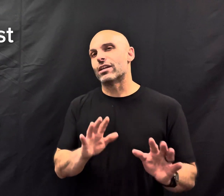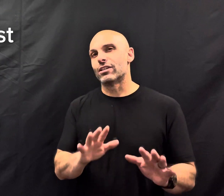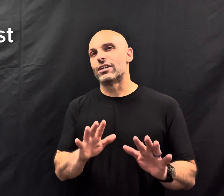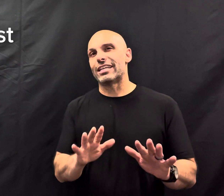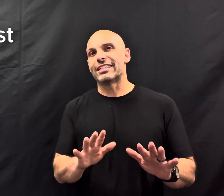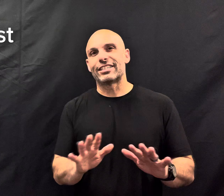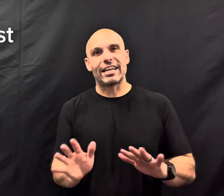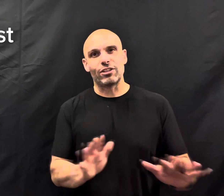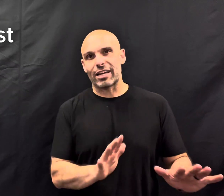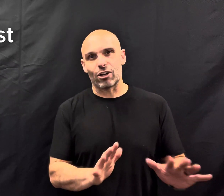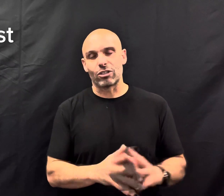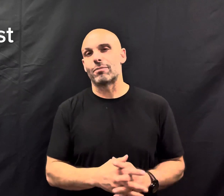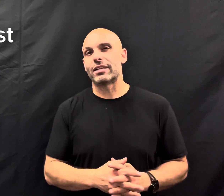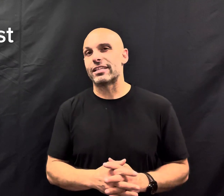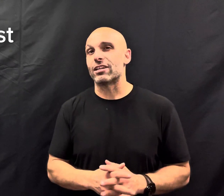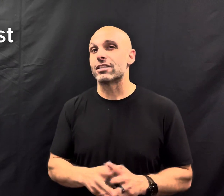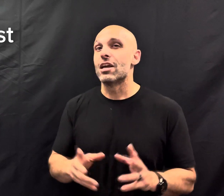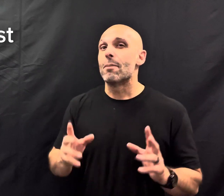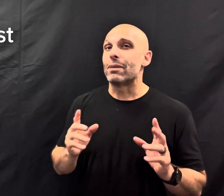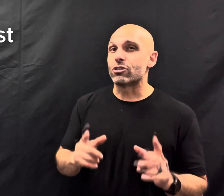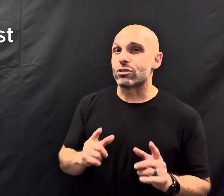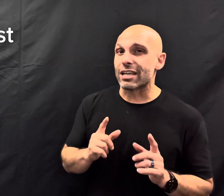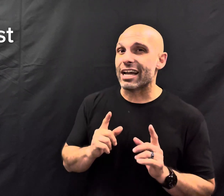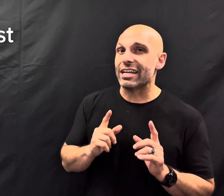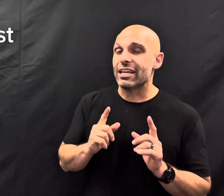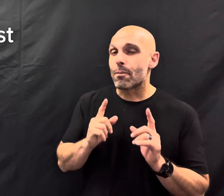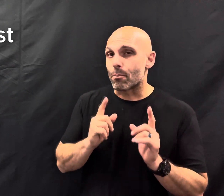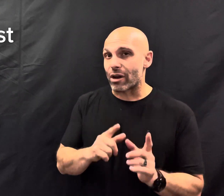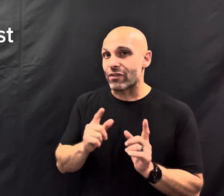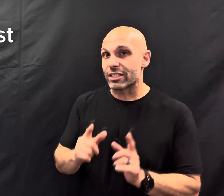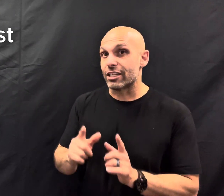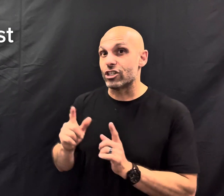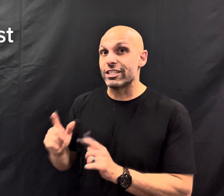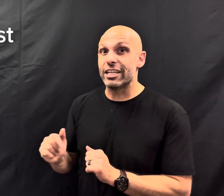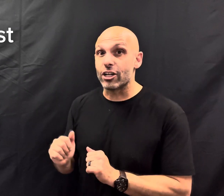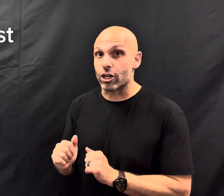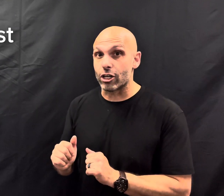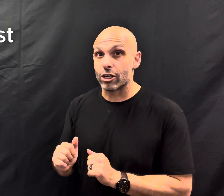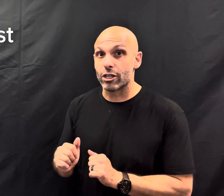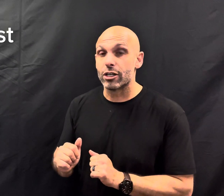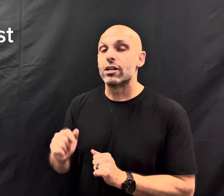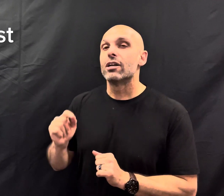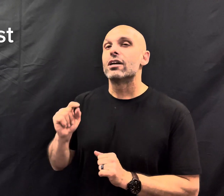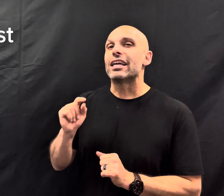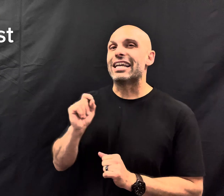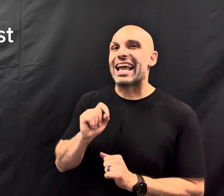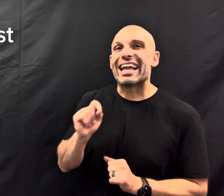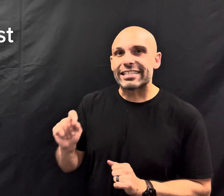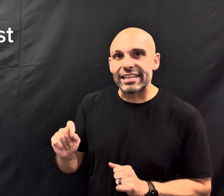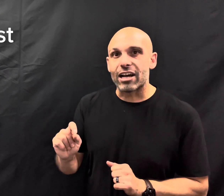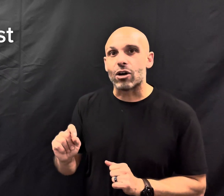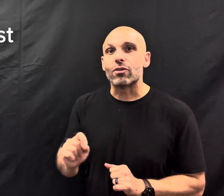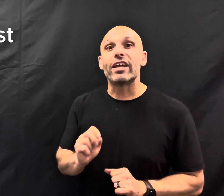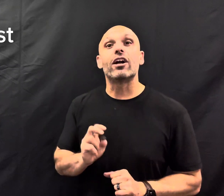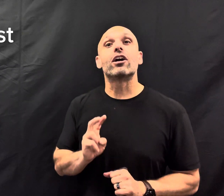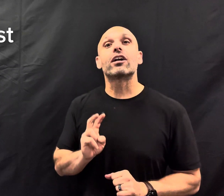learn English signs, you got to go someplace else. But to sign breakfast, lunch, and dinner in ASL, they are